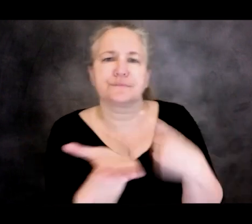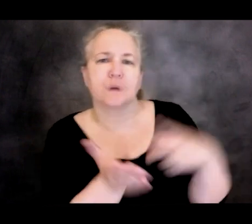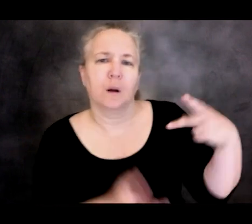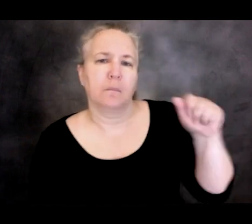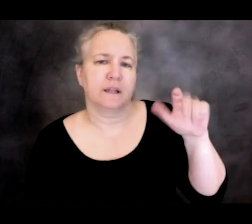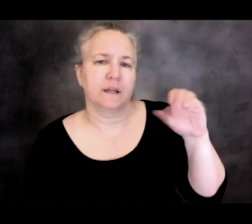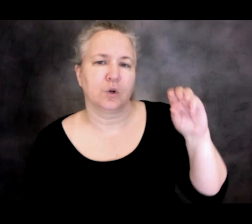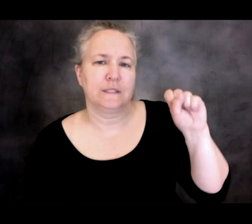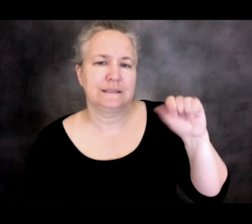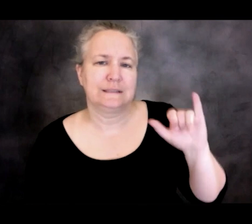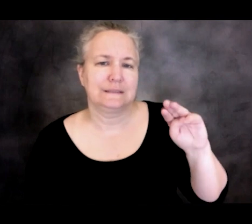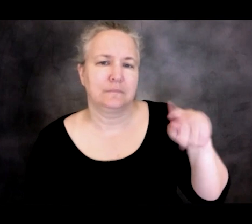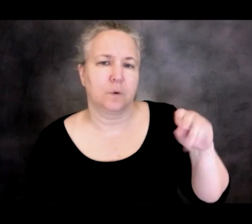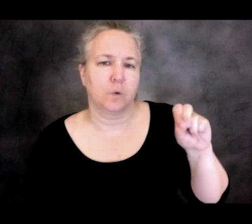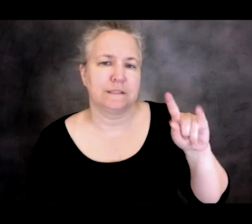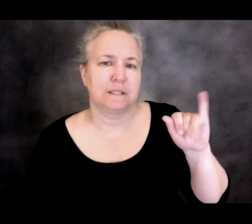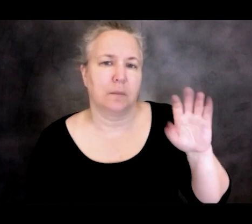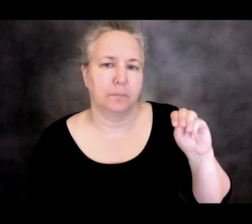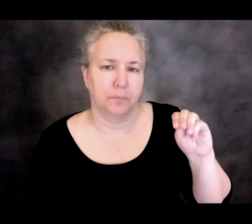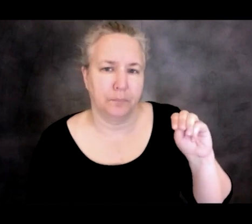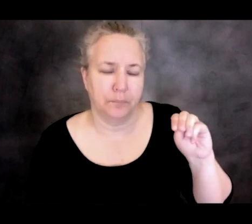Symposium, and accordingly,